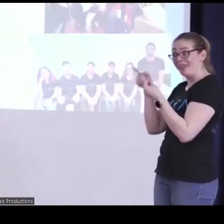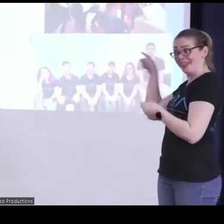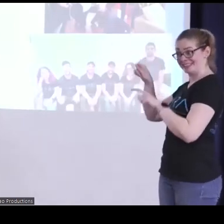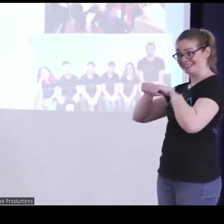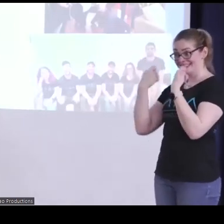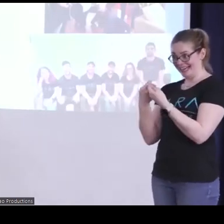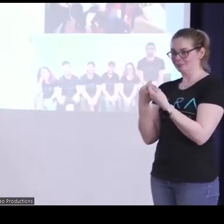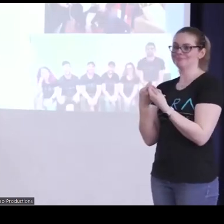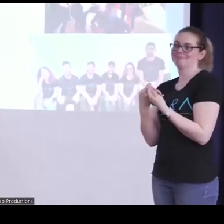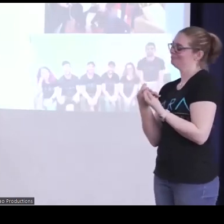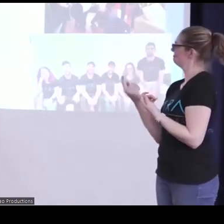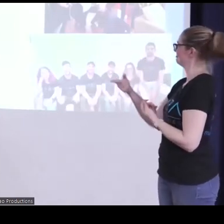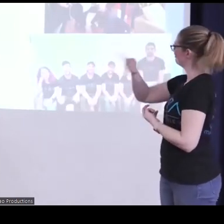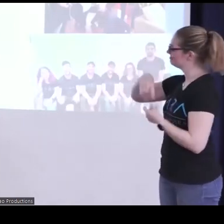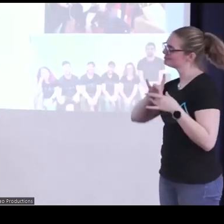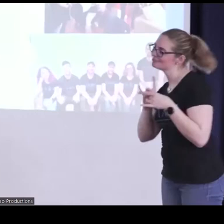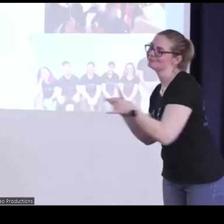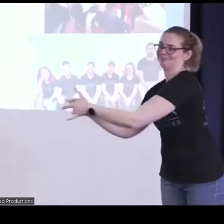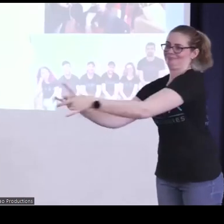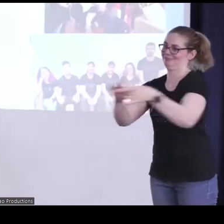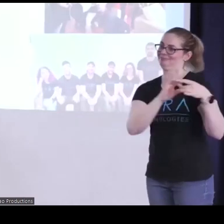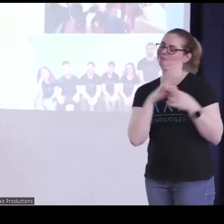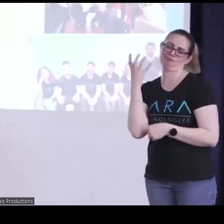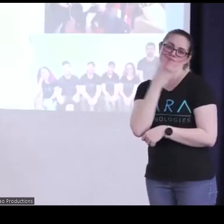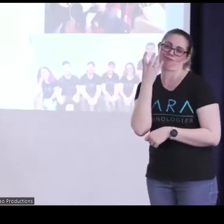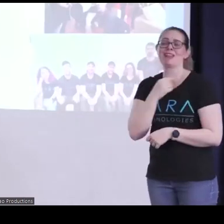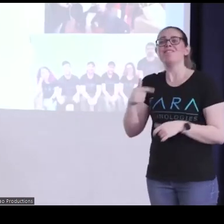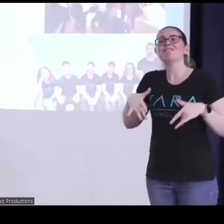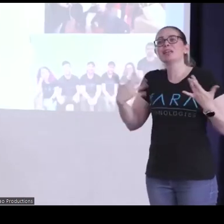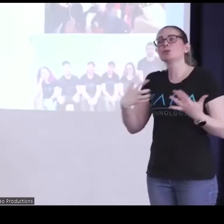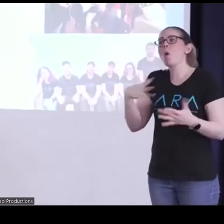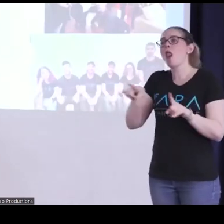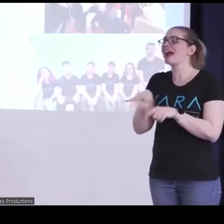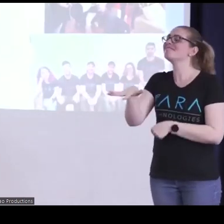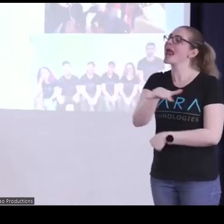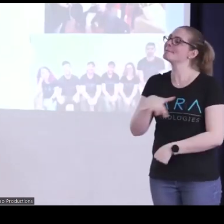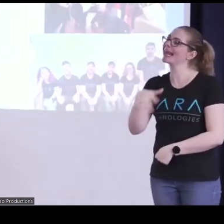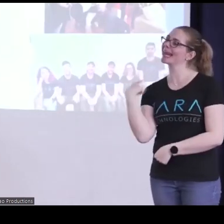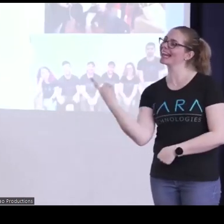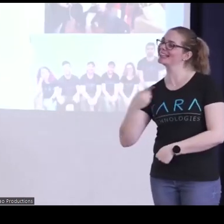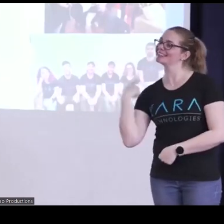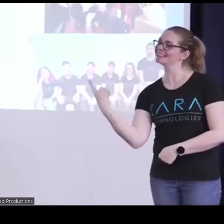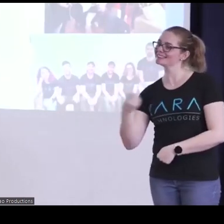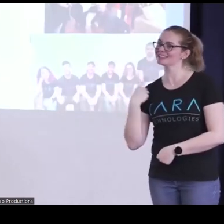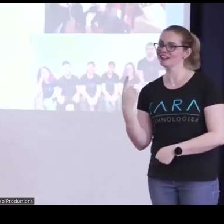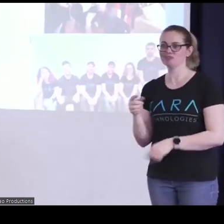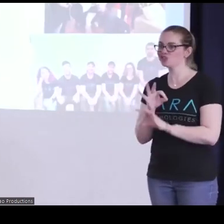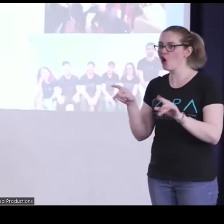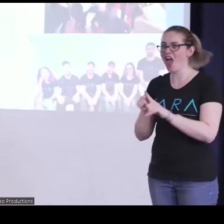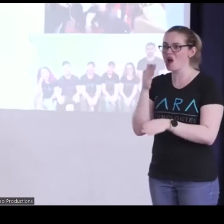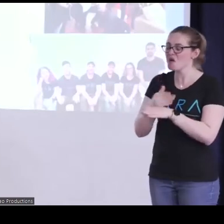coming. So with our team, we all get along and work together very well, and it feels more like a